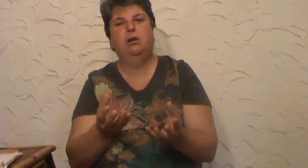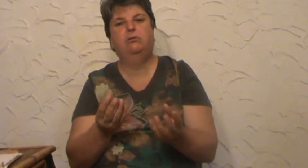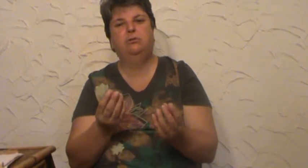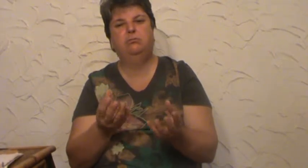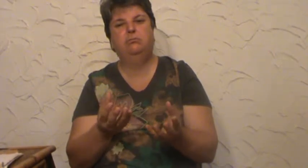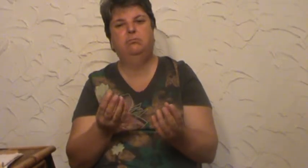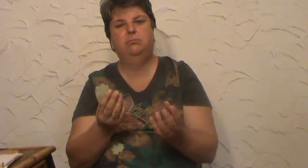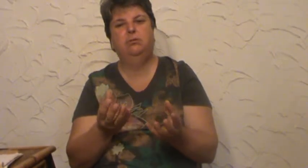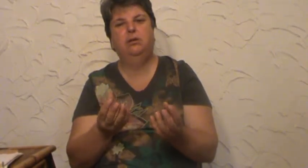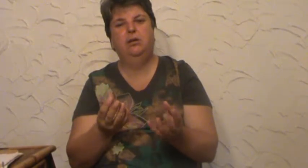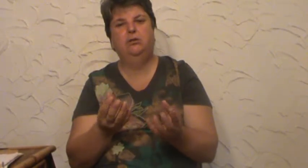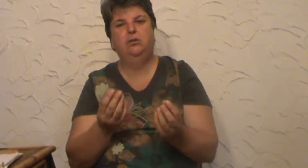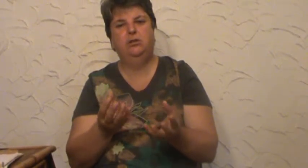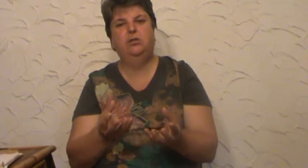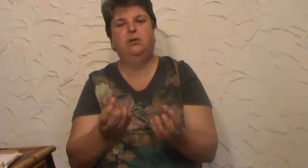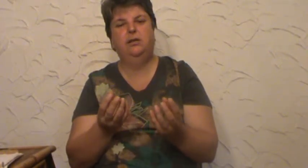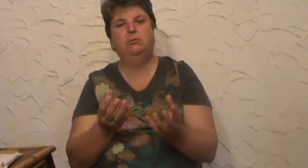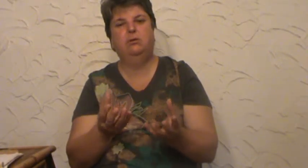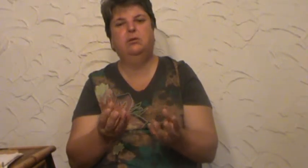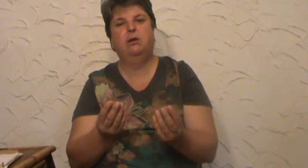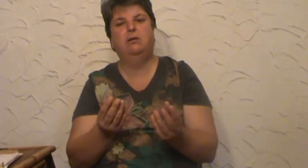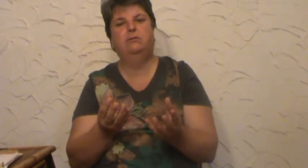Soft. So to show that it's real soft.